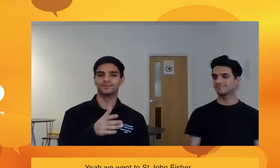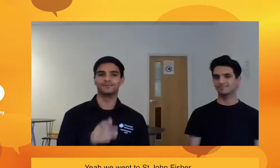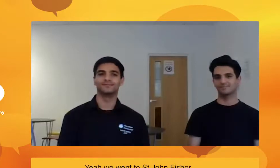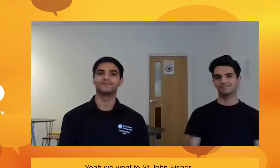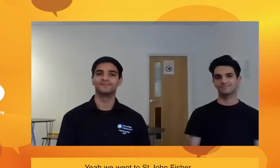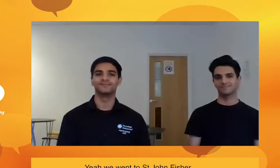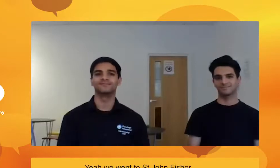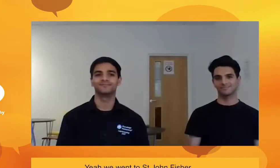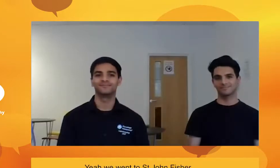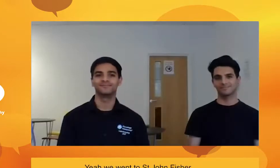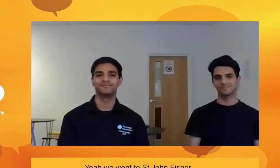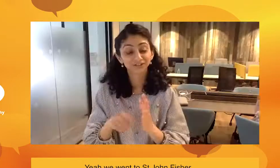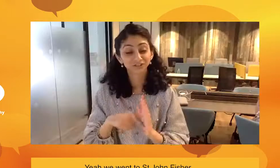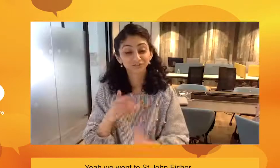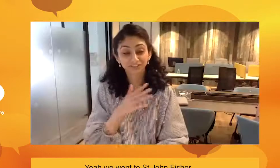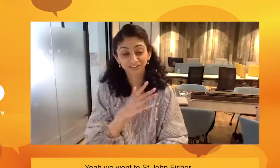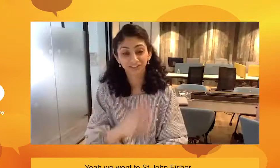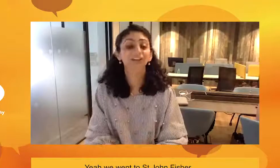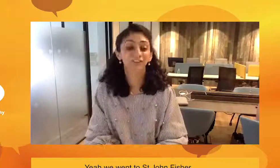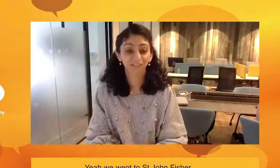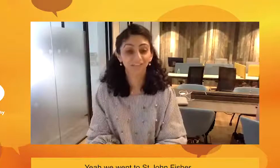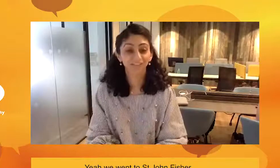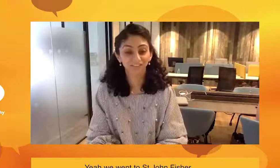Yeah, we went to